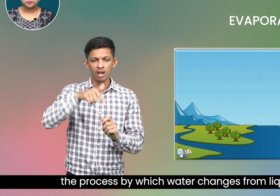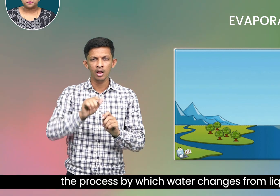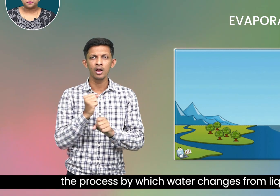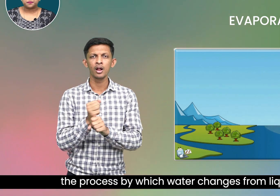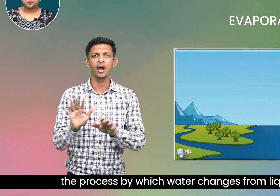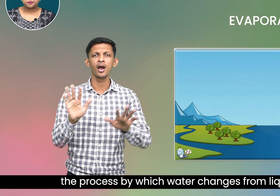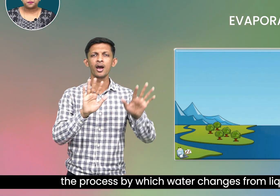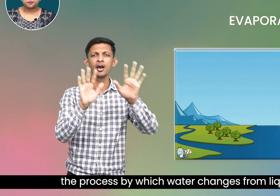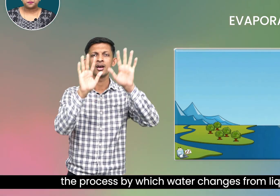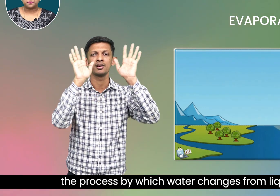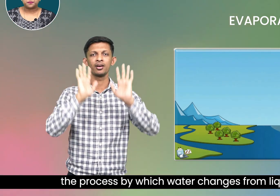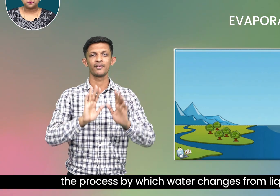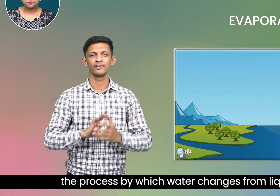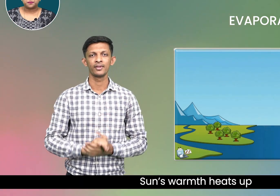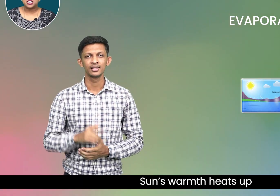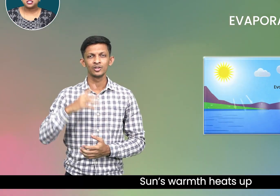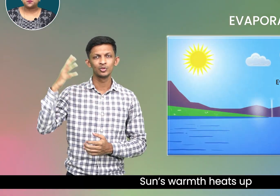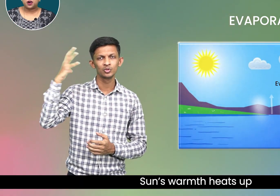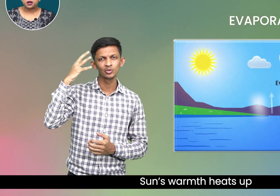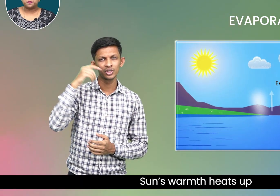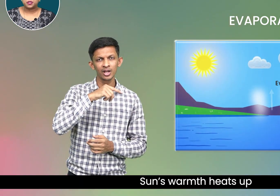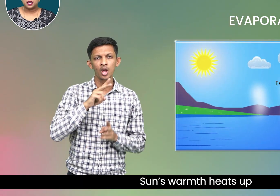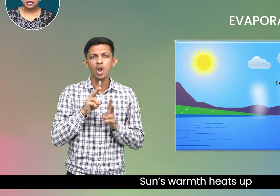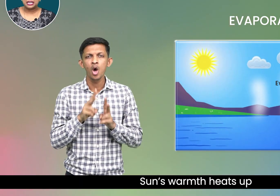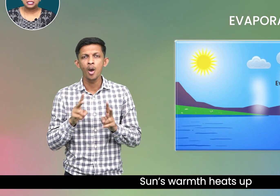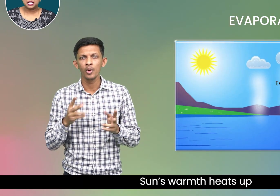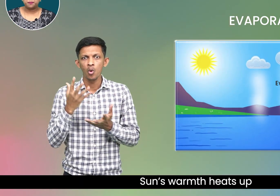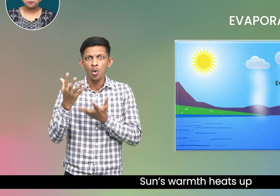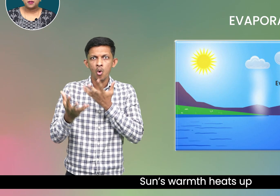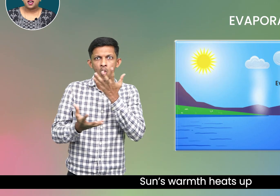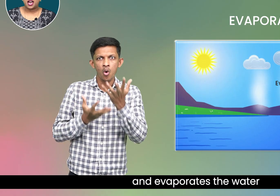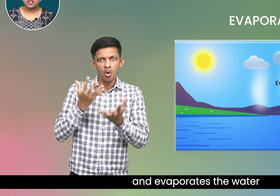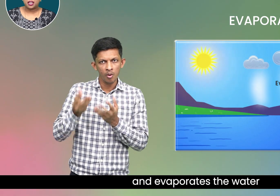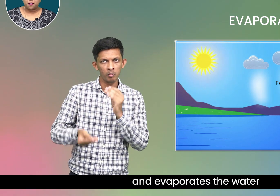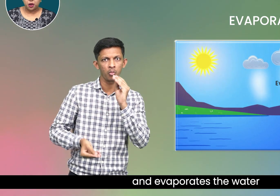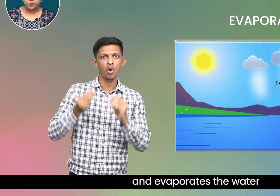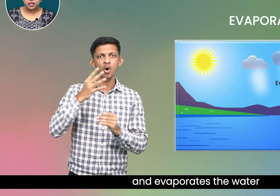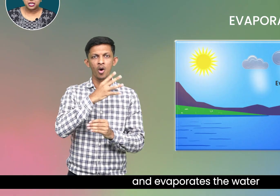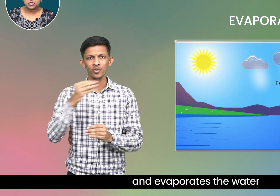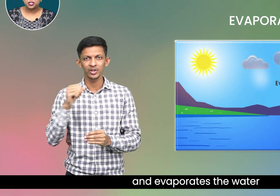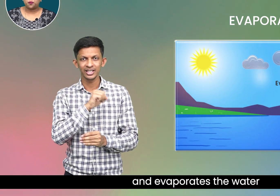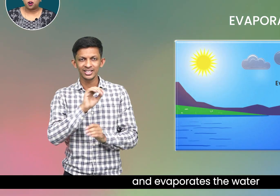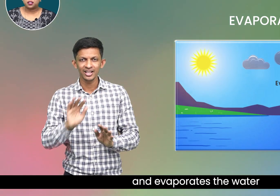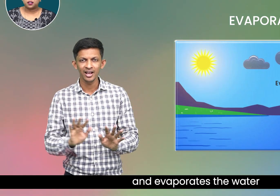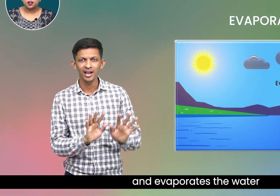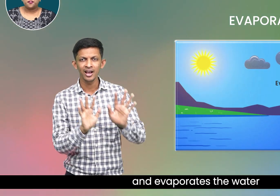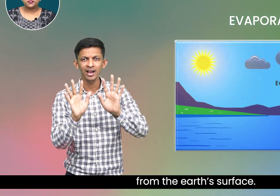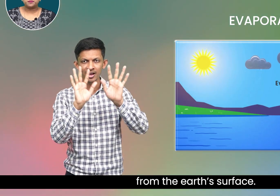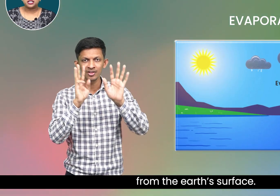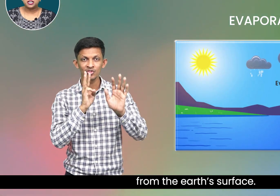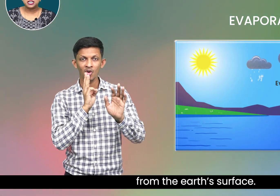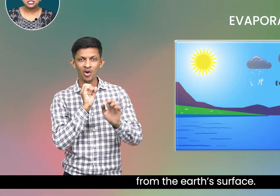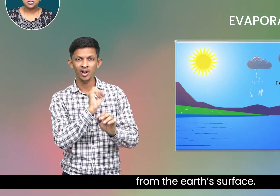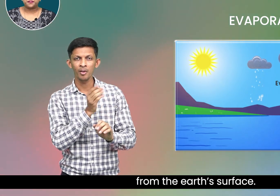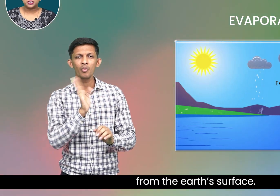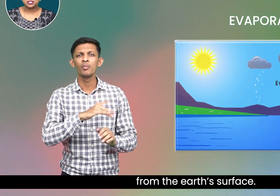Sun's warmth heats up and evaporates the water from